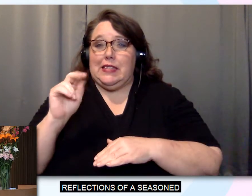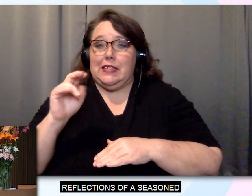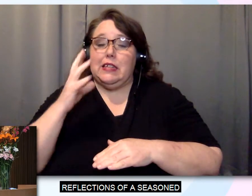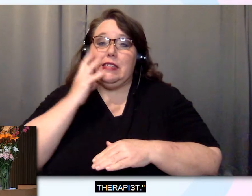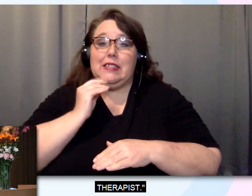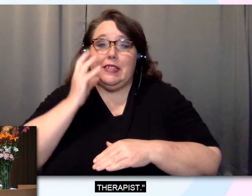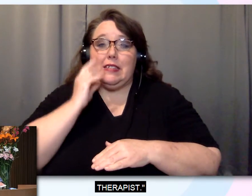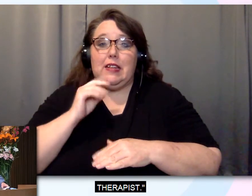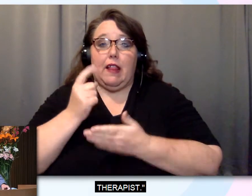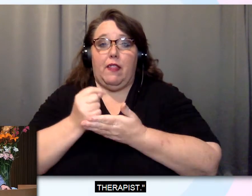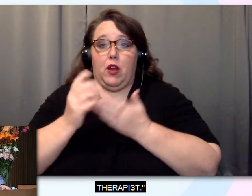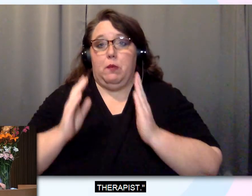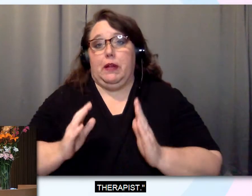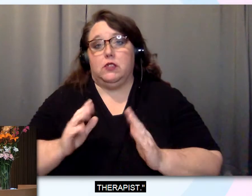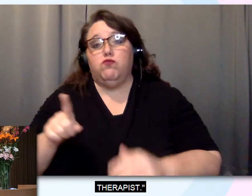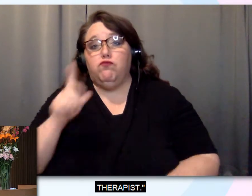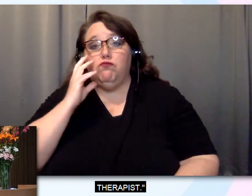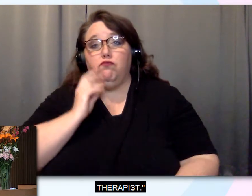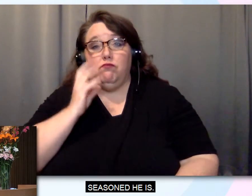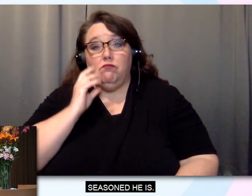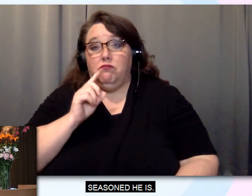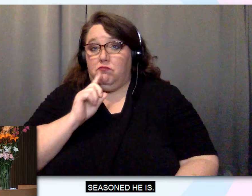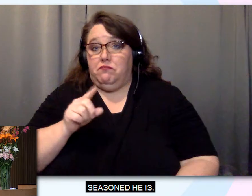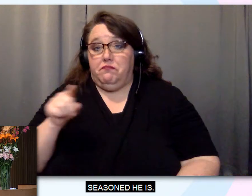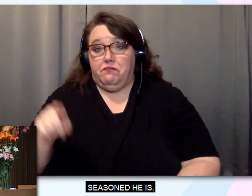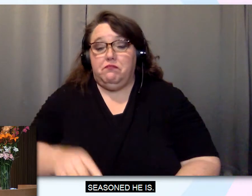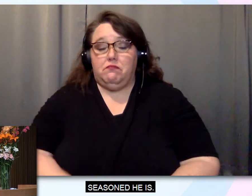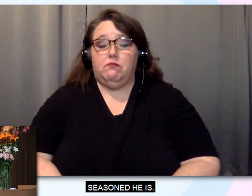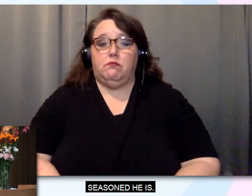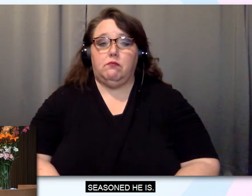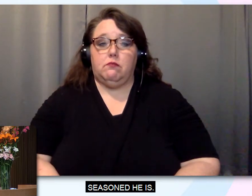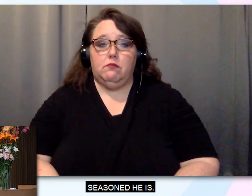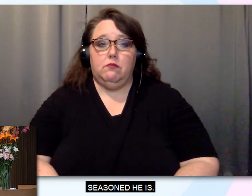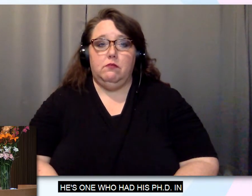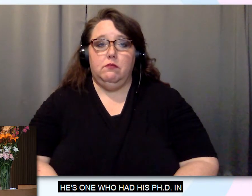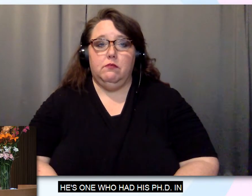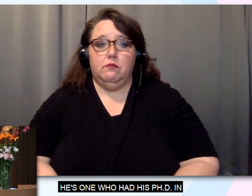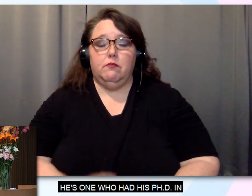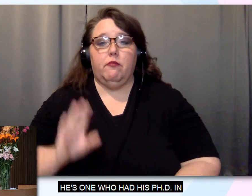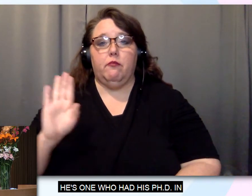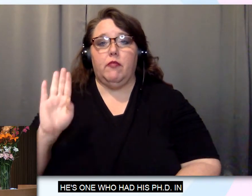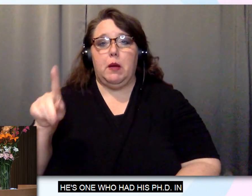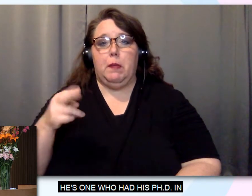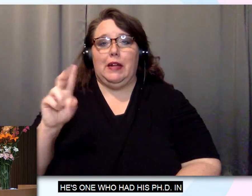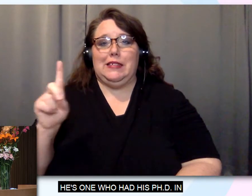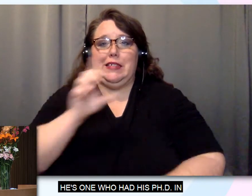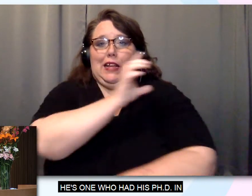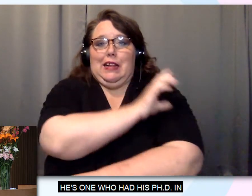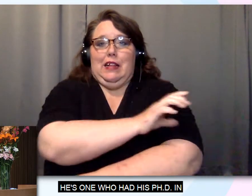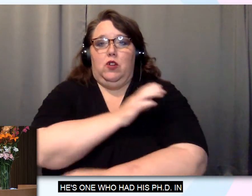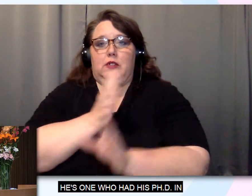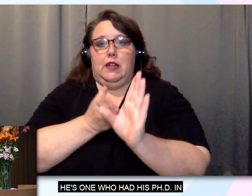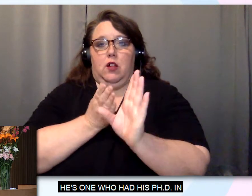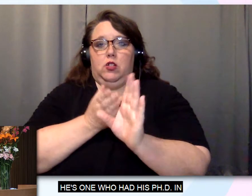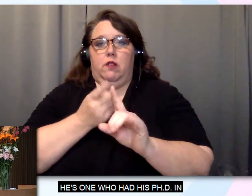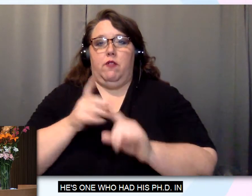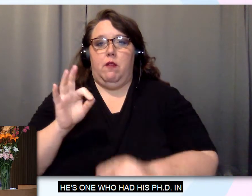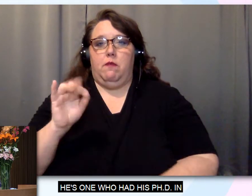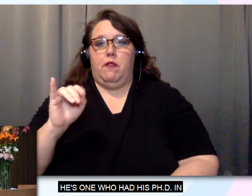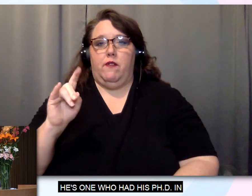Seasoned Therapist. And seasoned he is. He's one who had his PhD in